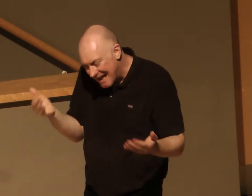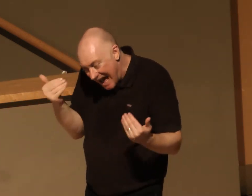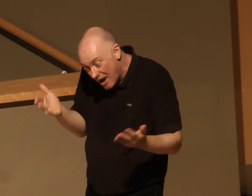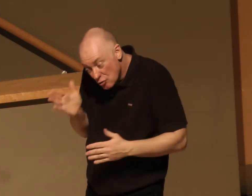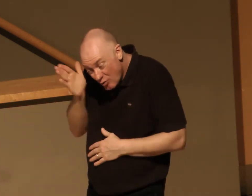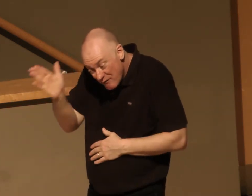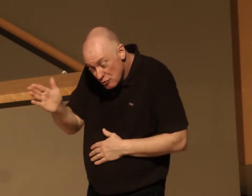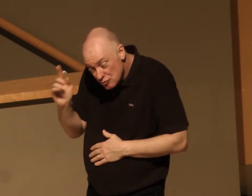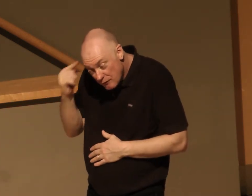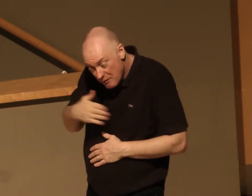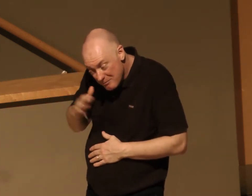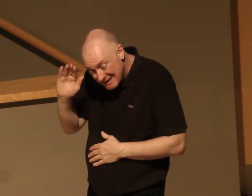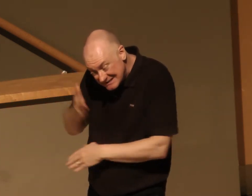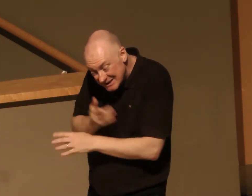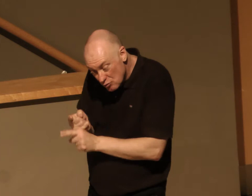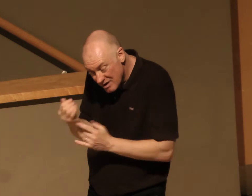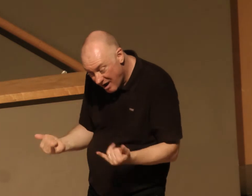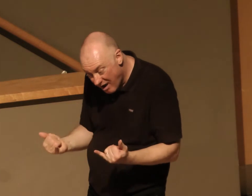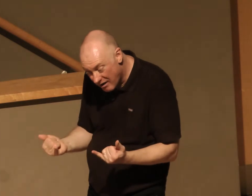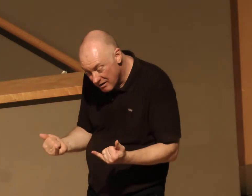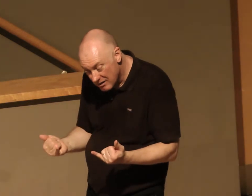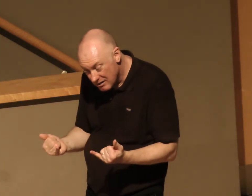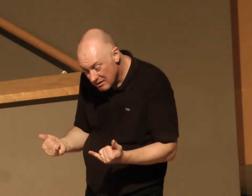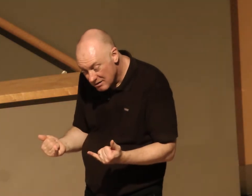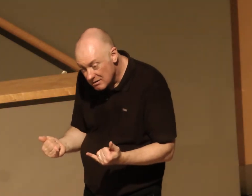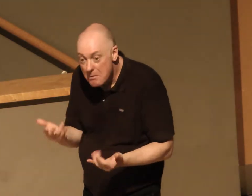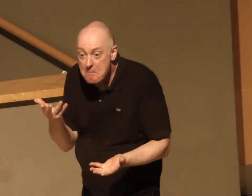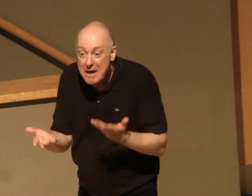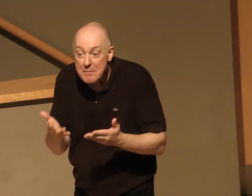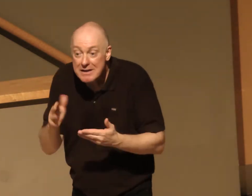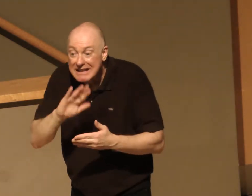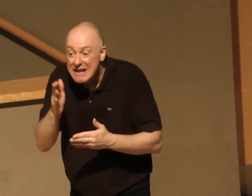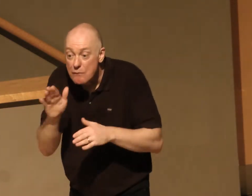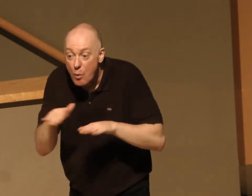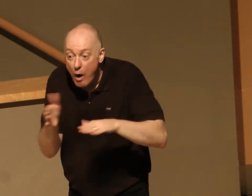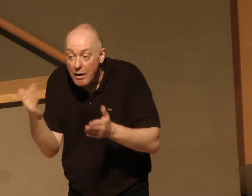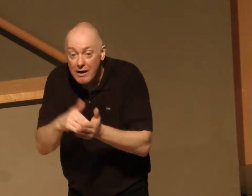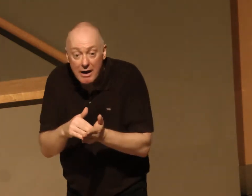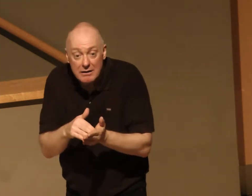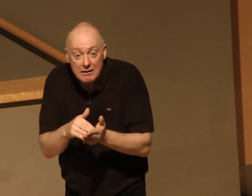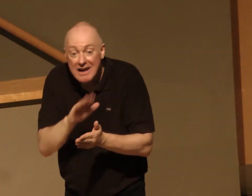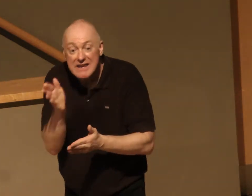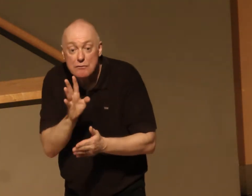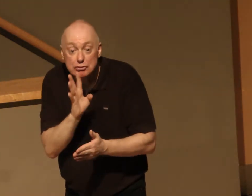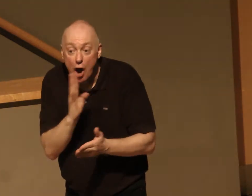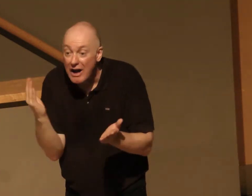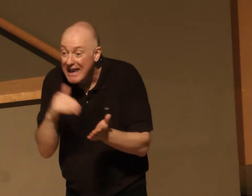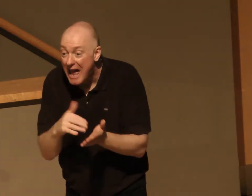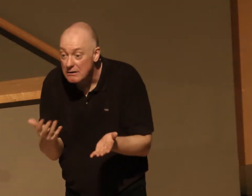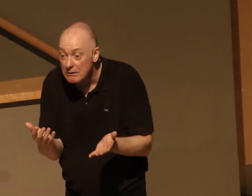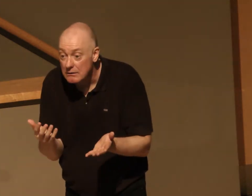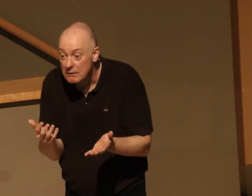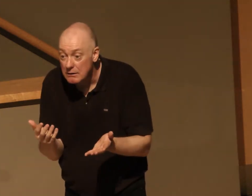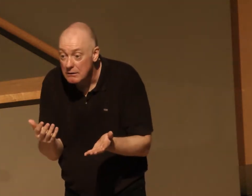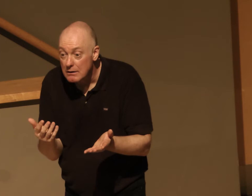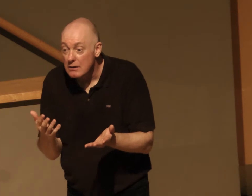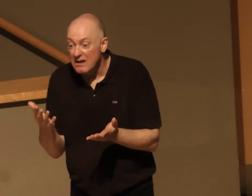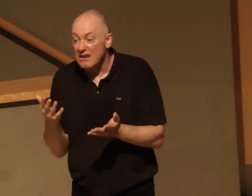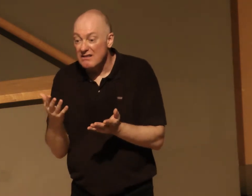for my son right now I've been told he might never walk he might never talk his major functions